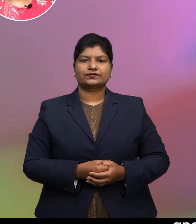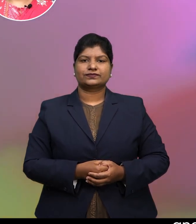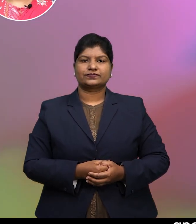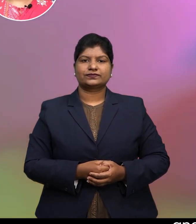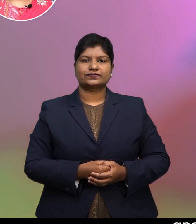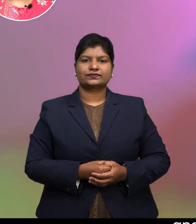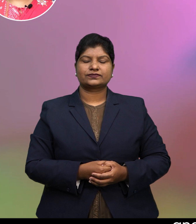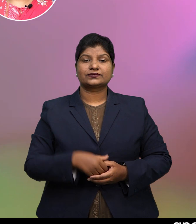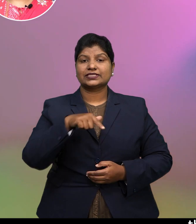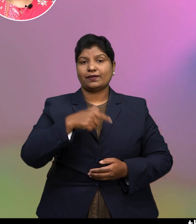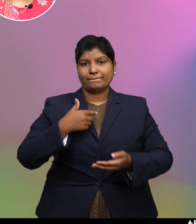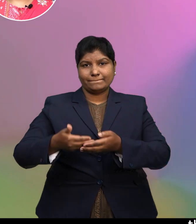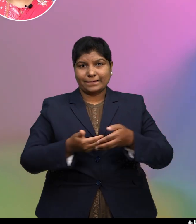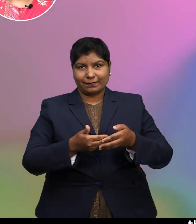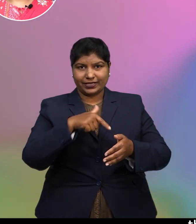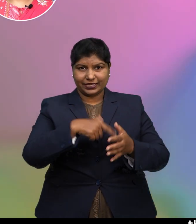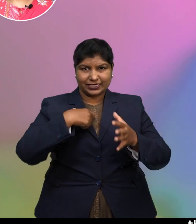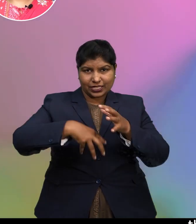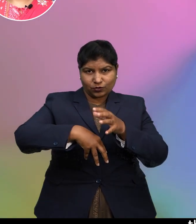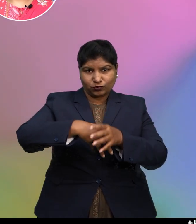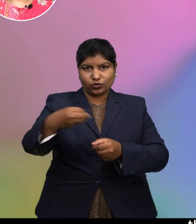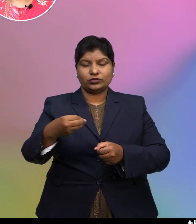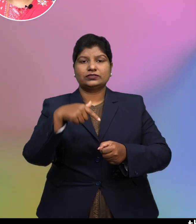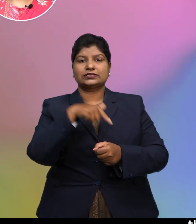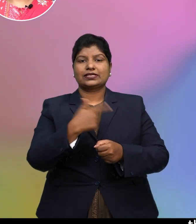and the baby is pushed through the vagina